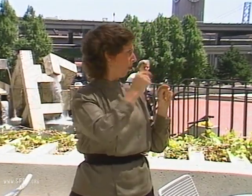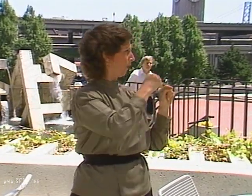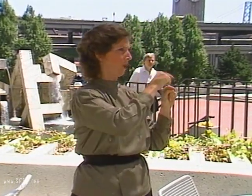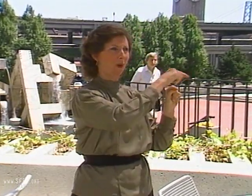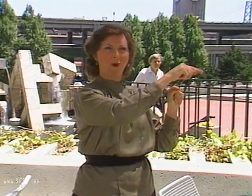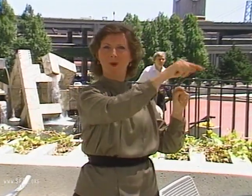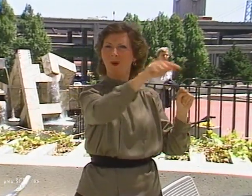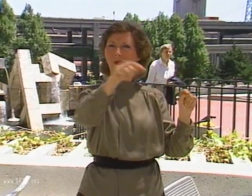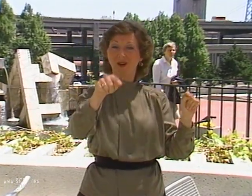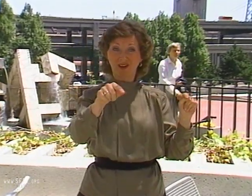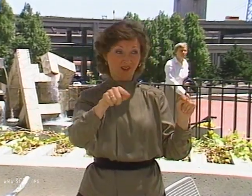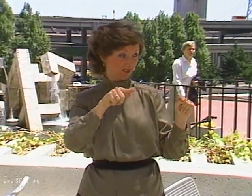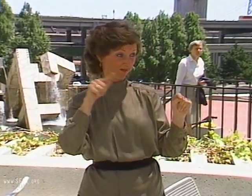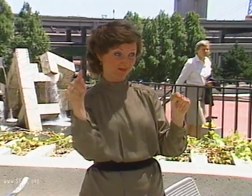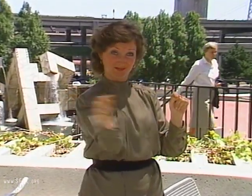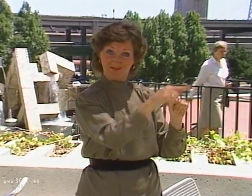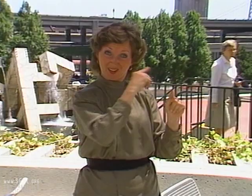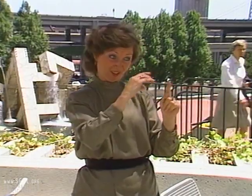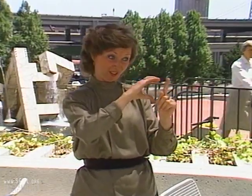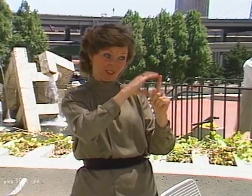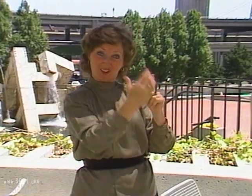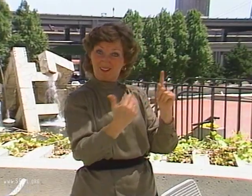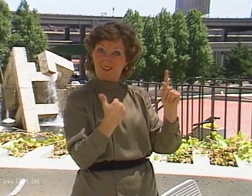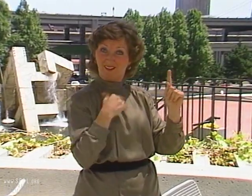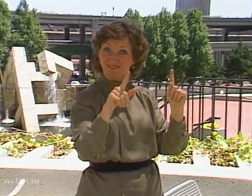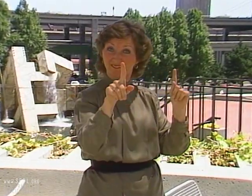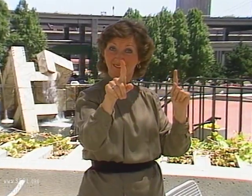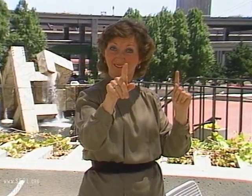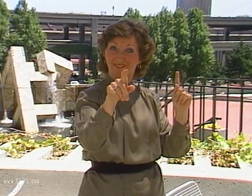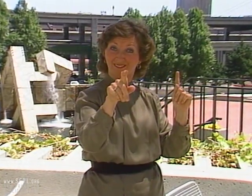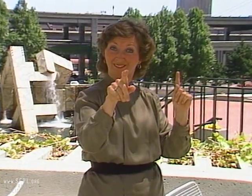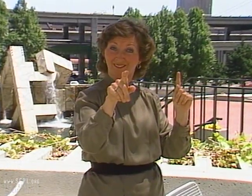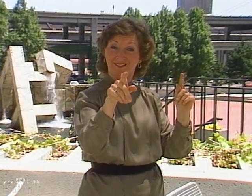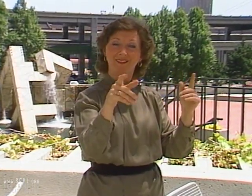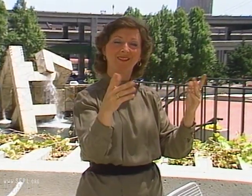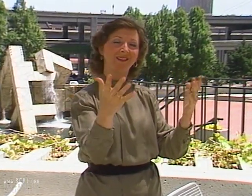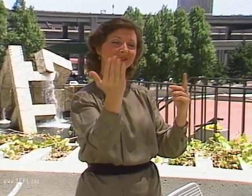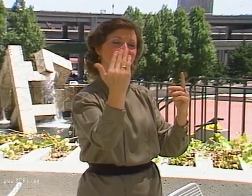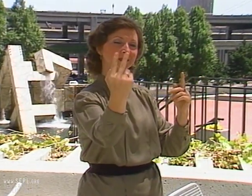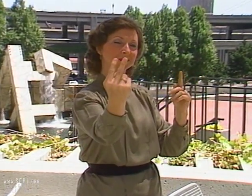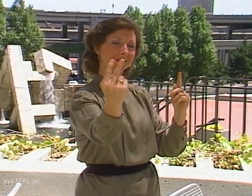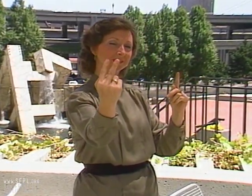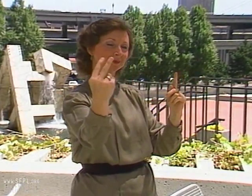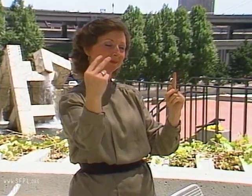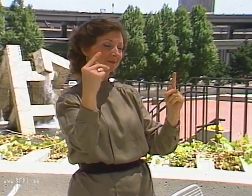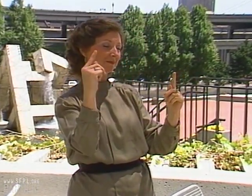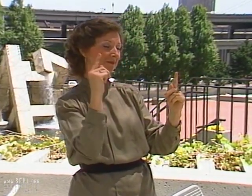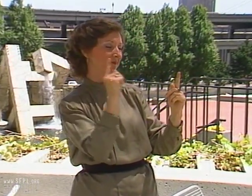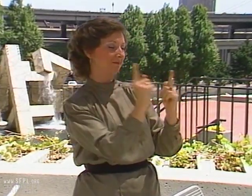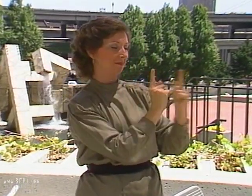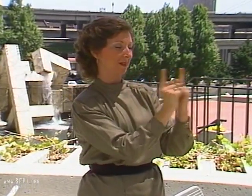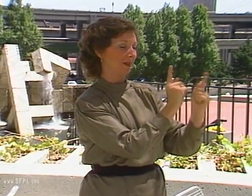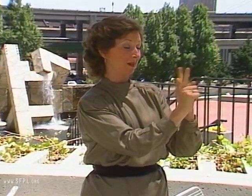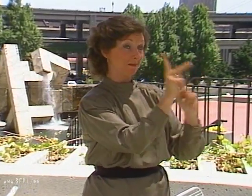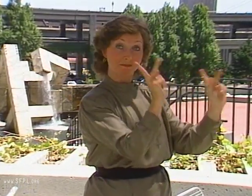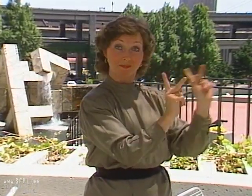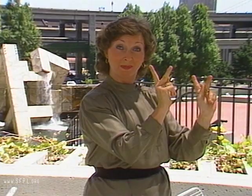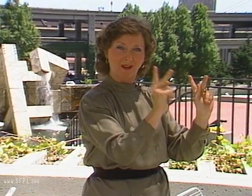diverse cultural groups. One of these is the deaf community. It is through their eyes that we'll take a look at